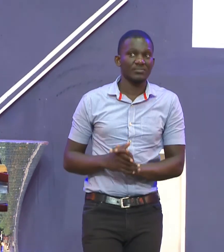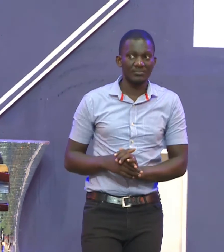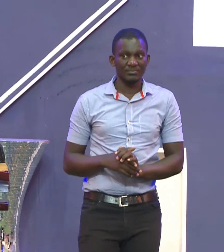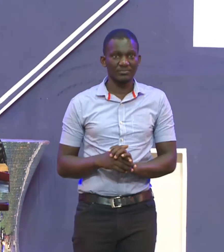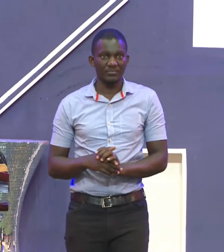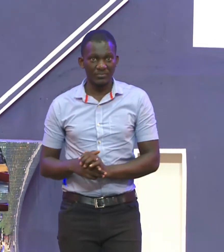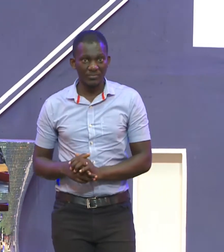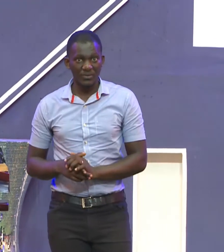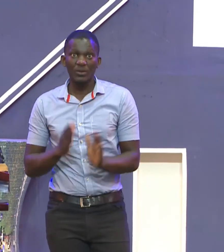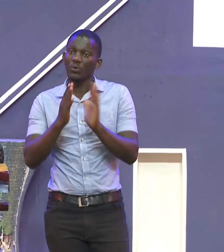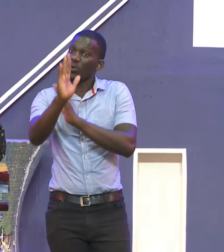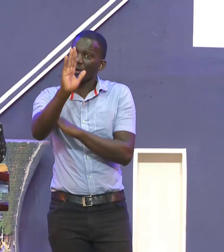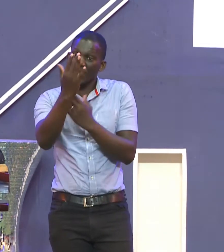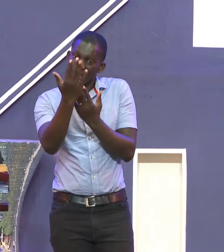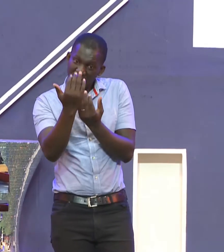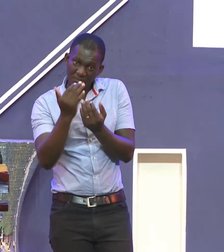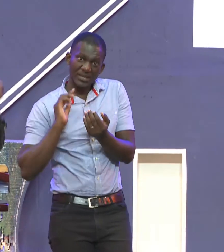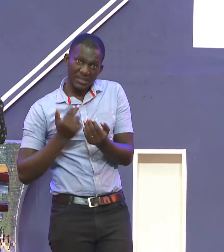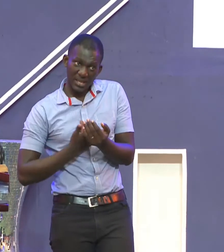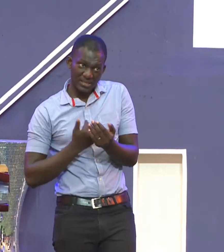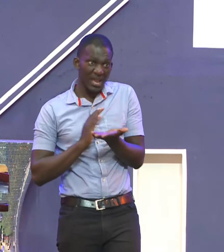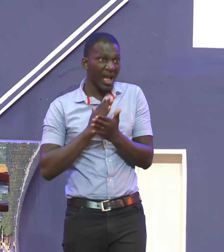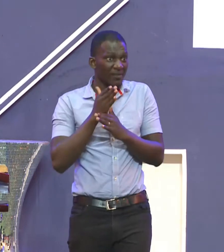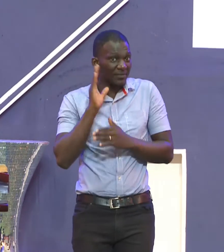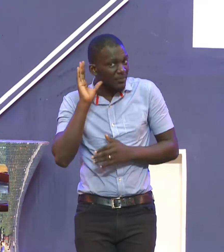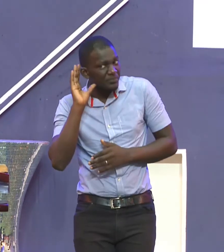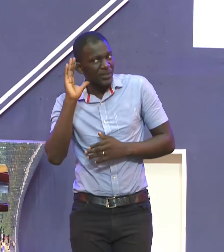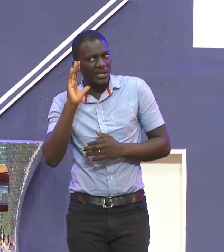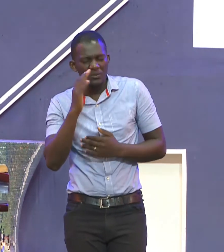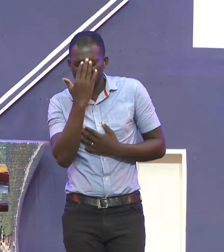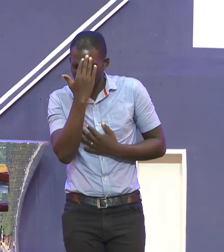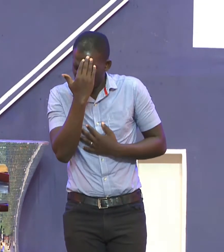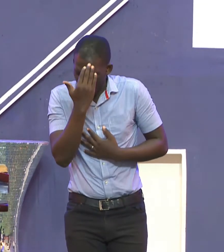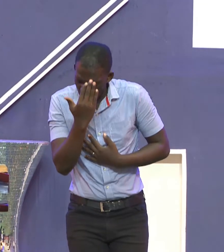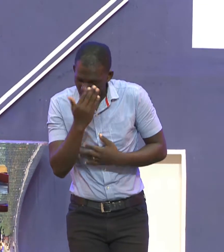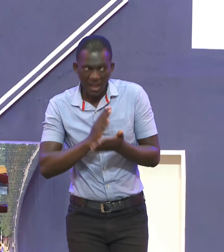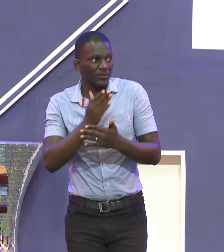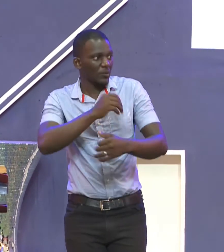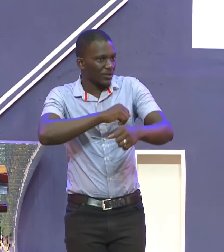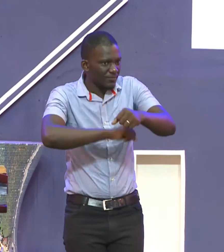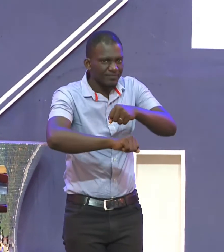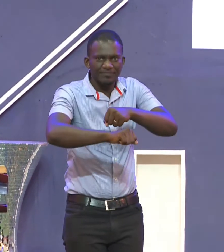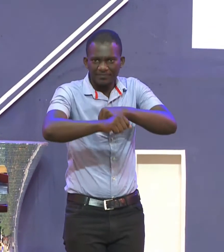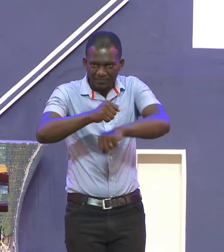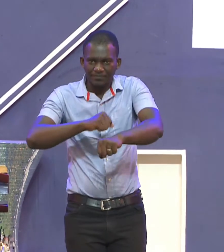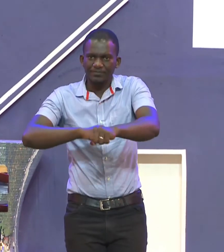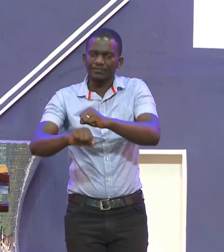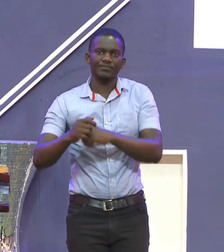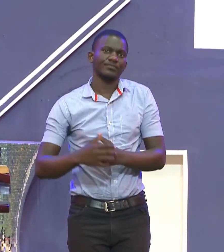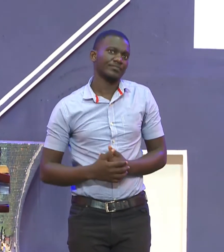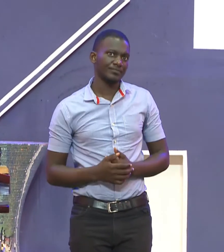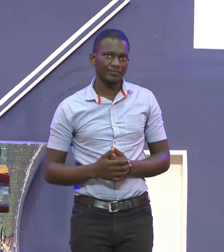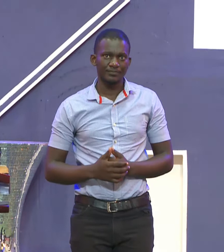blessing. Atusuubira we tuwulira tugonde tuteeke mu nkola. He expects us that once we hear, we